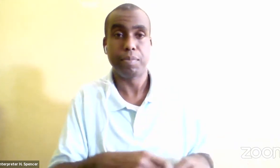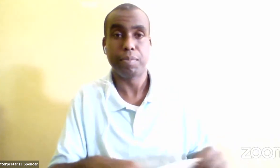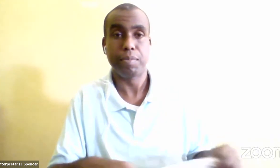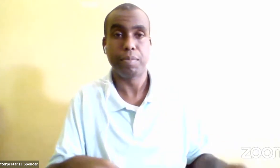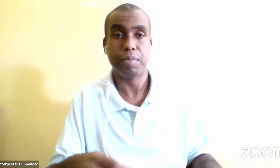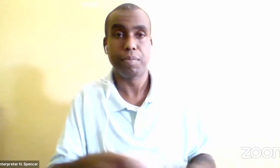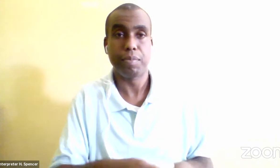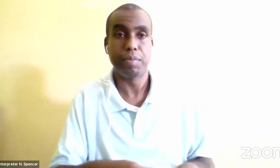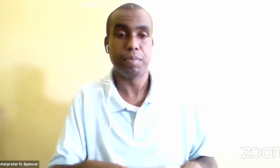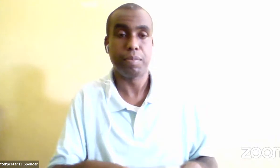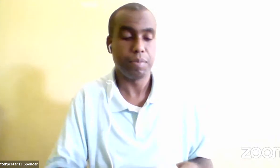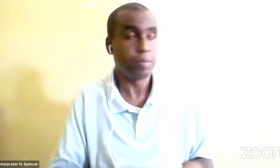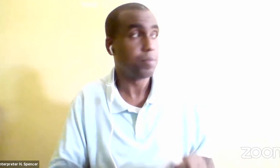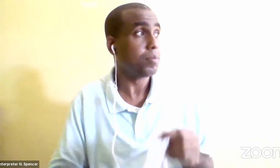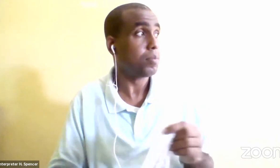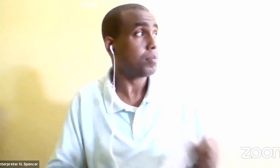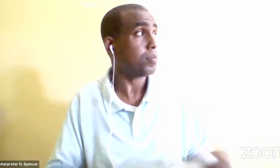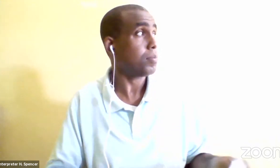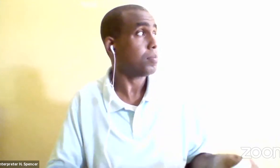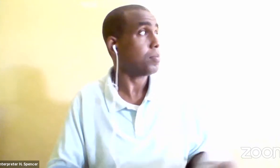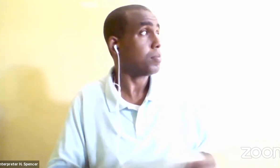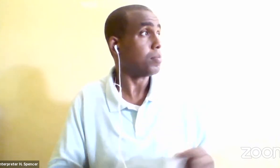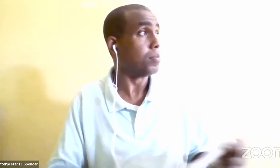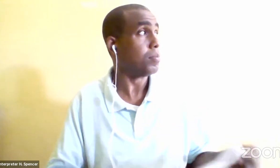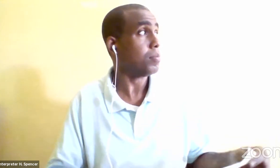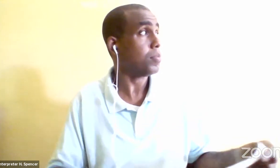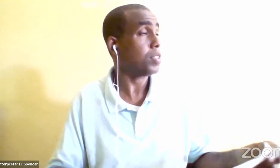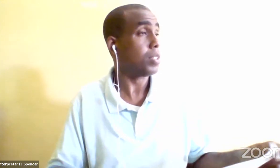So this is.